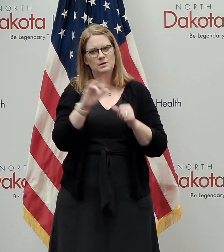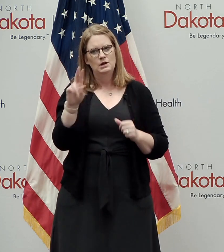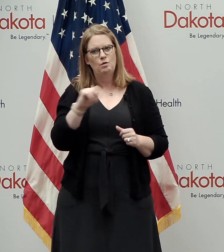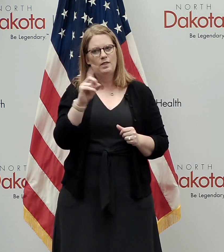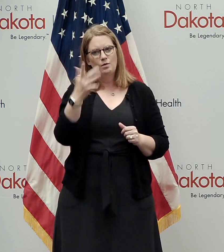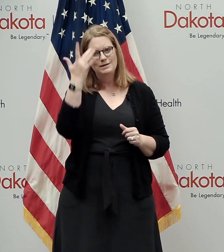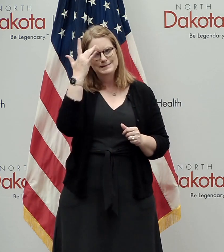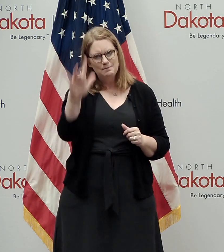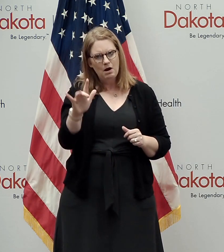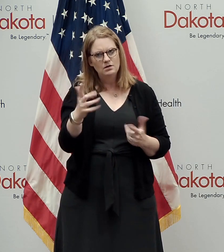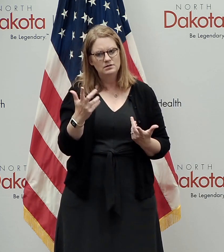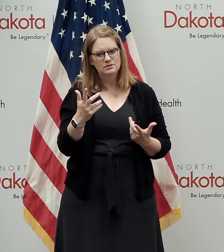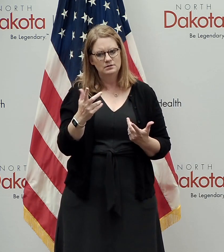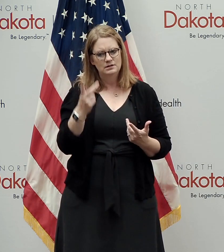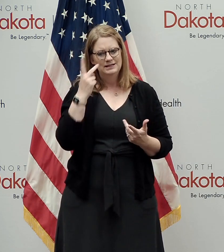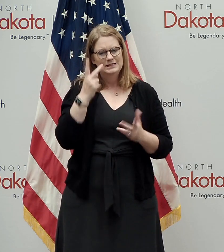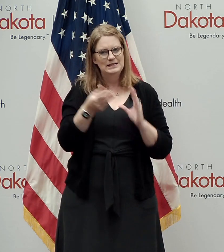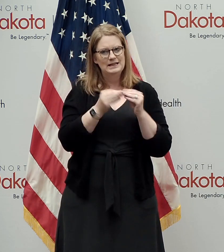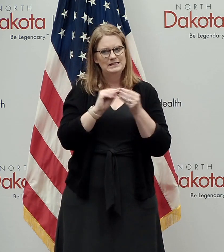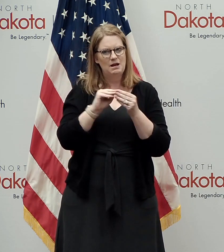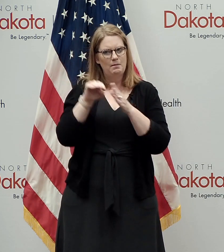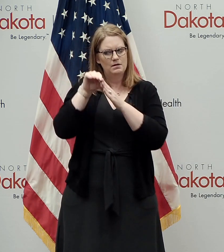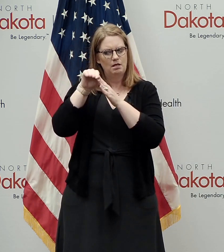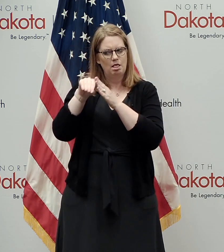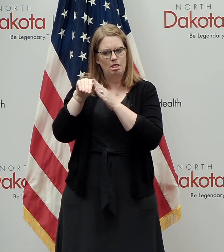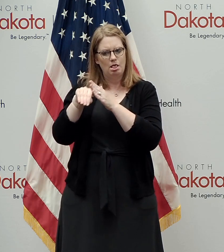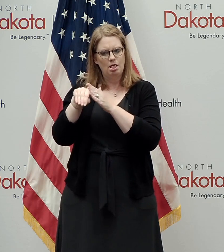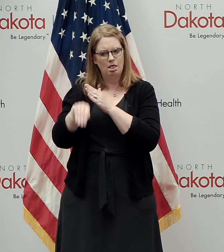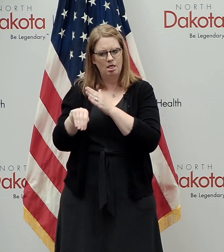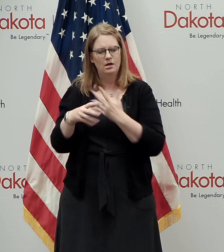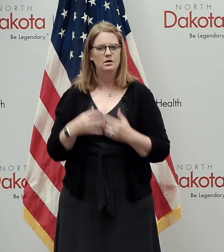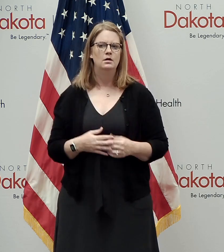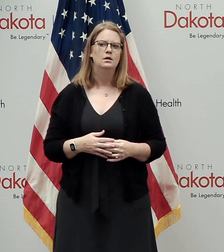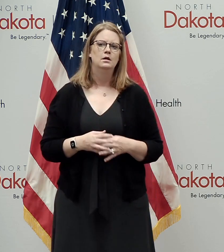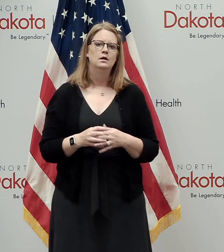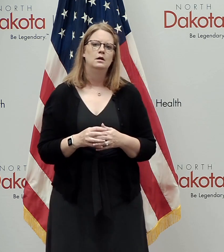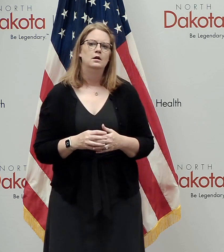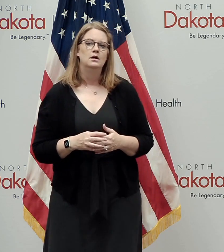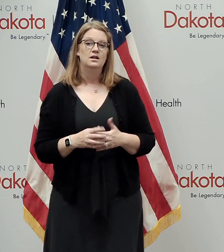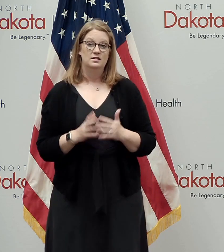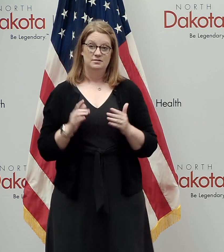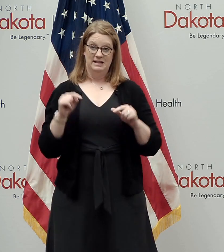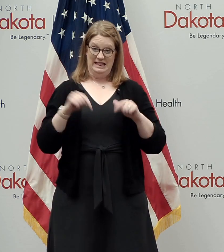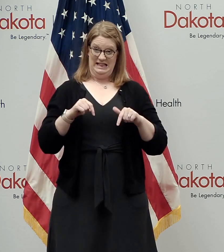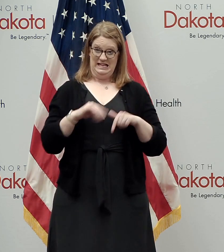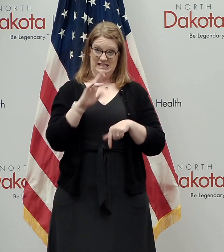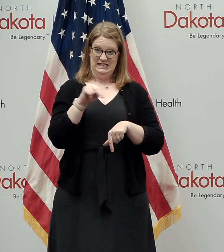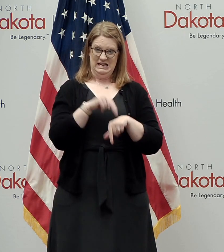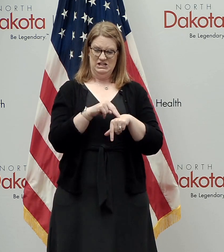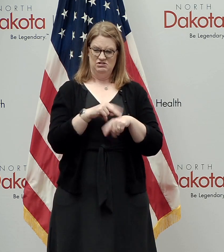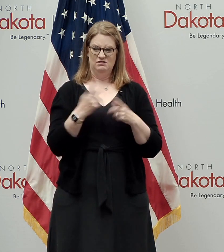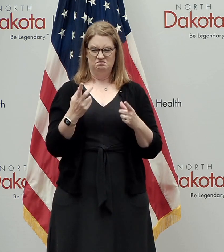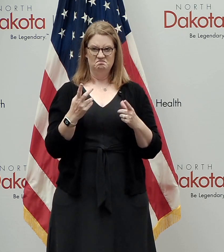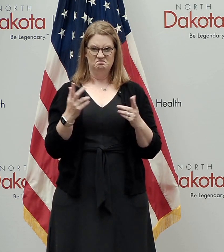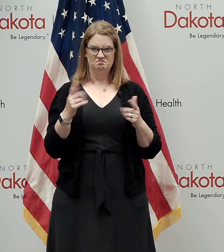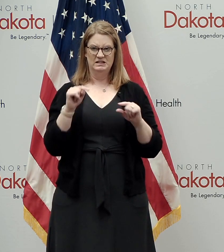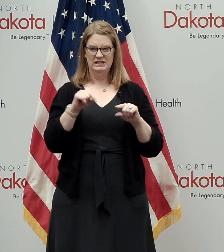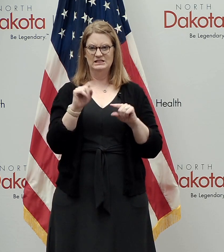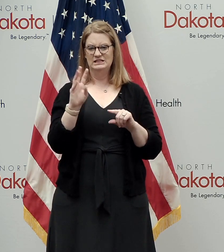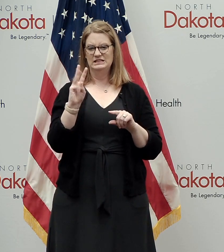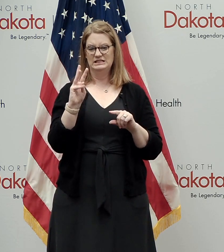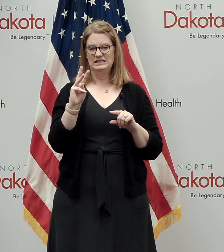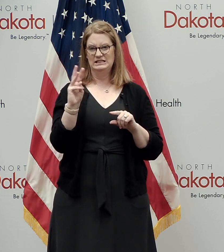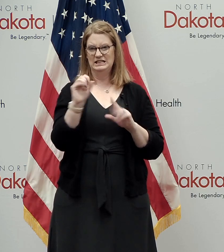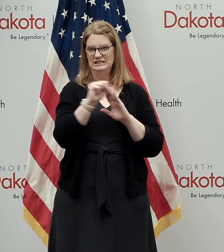smart and watch these numbers decline. I would say again, relative to the rest of the nation, we're among 16 states that have a less